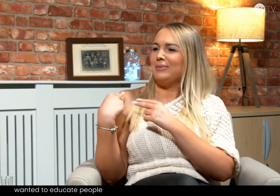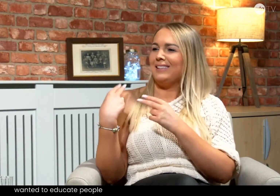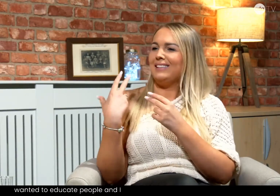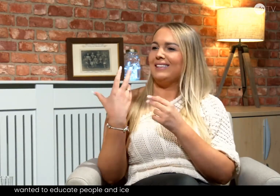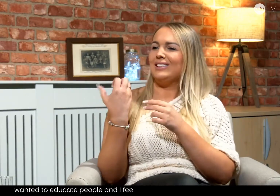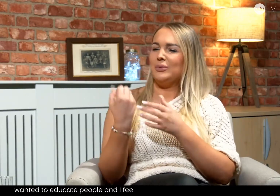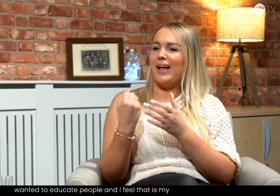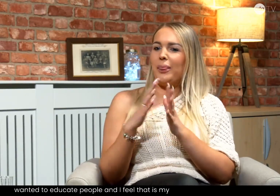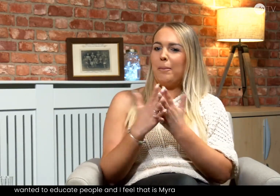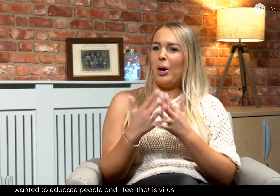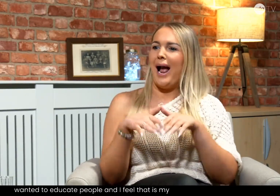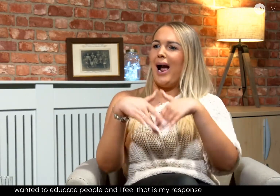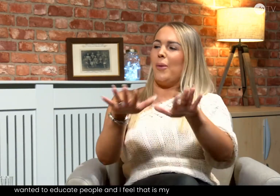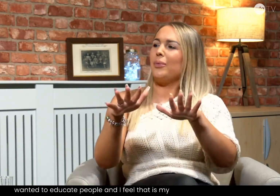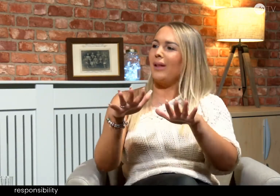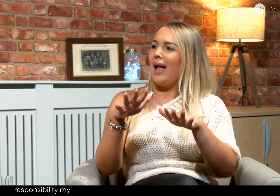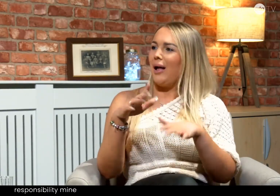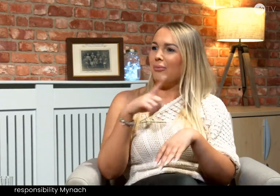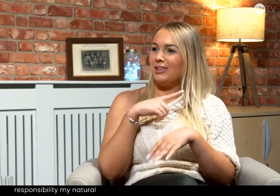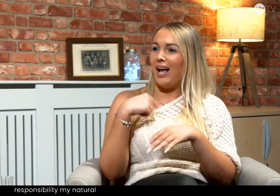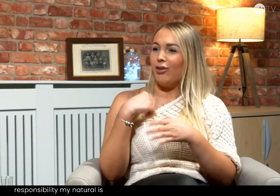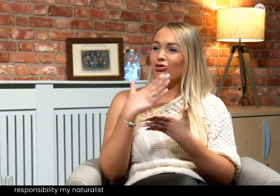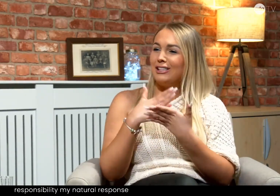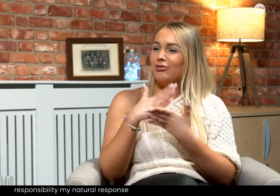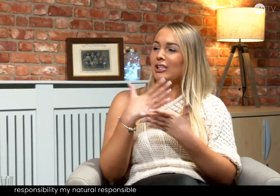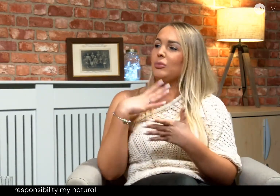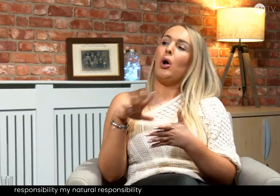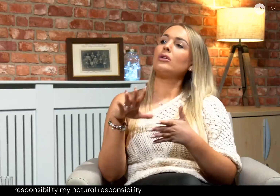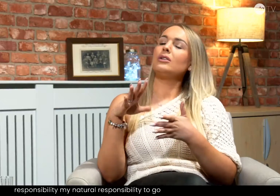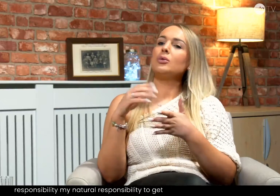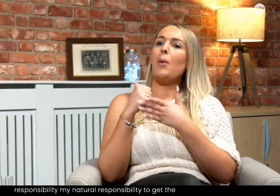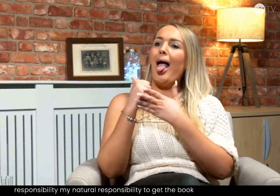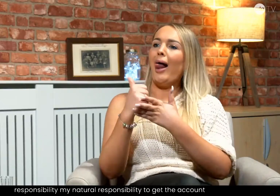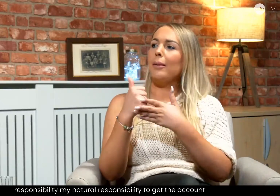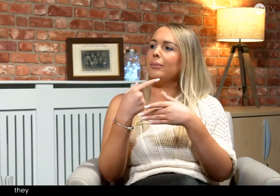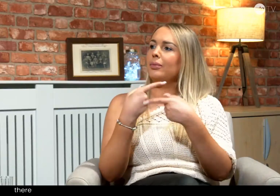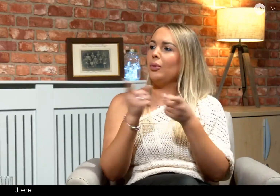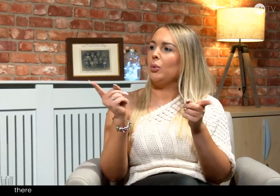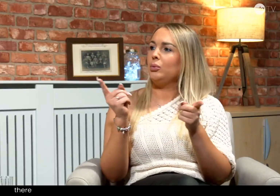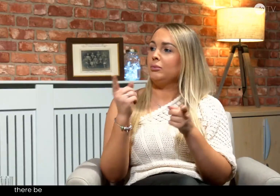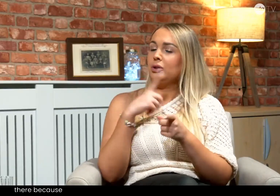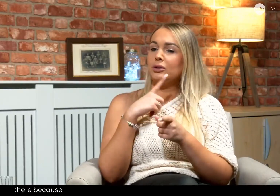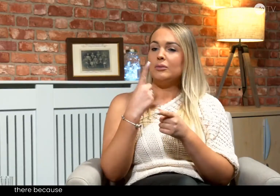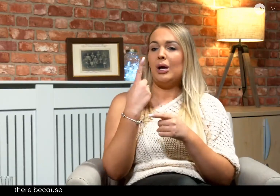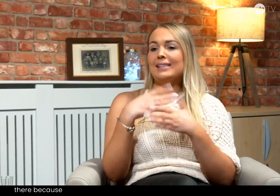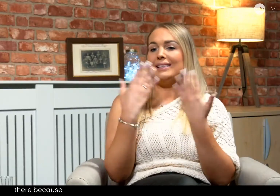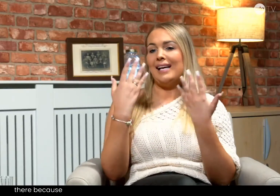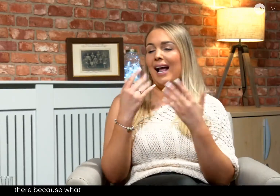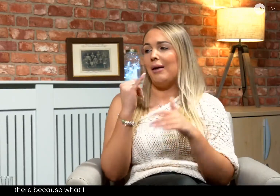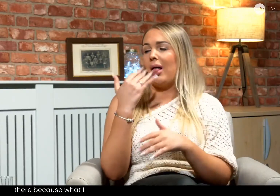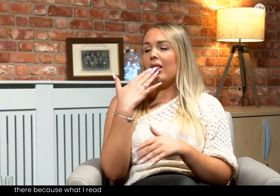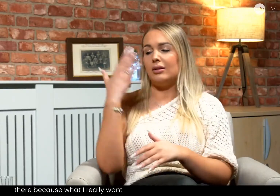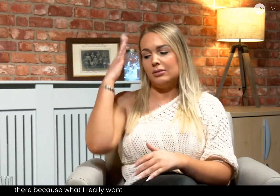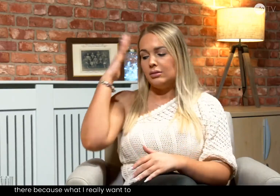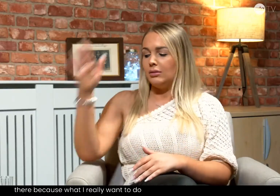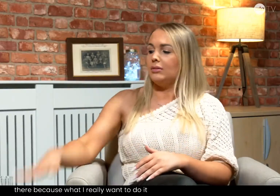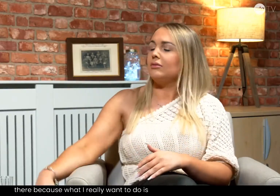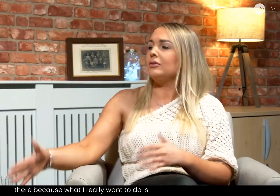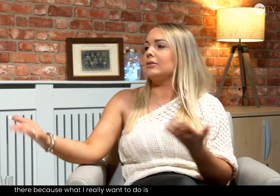responsibility, my natural responsibility, to get the book out there. Because what I really want to do is help those who, you